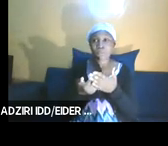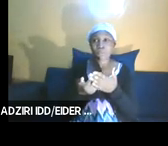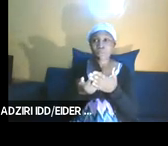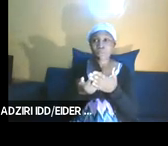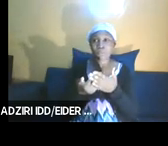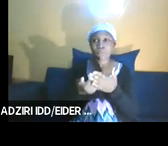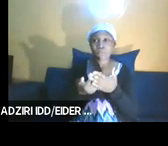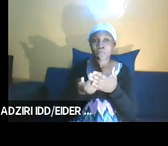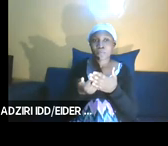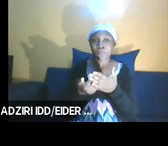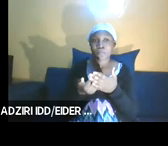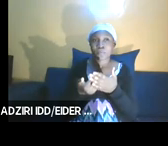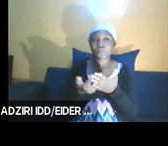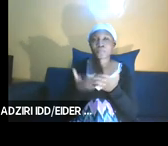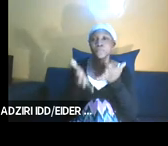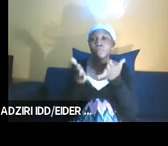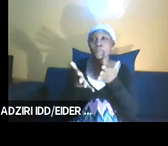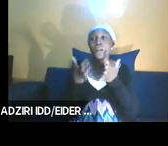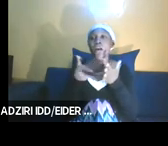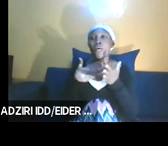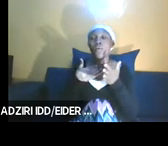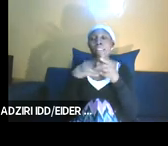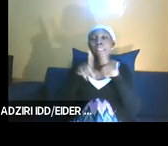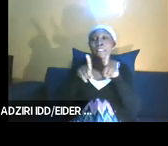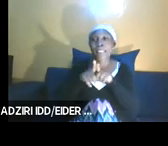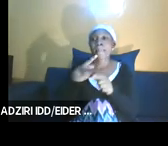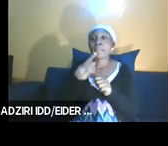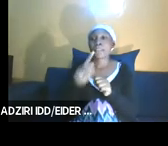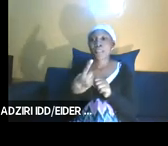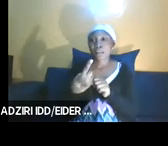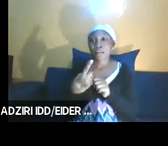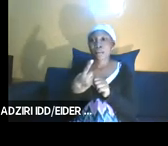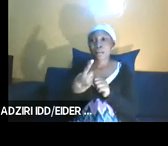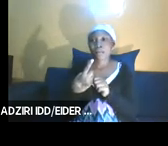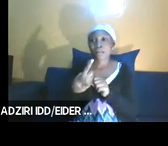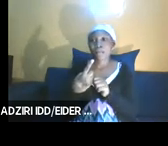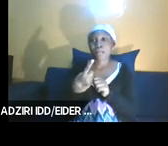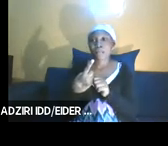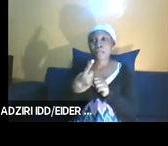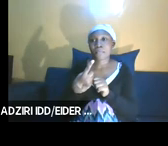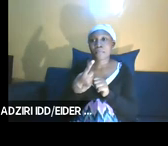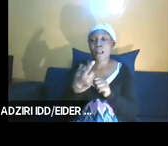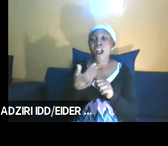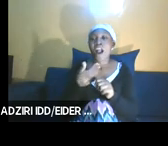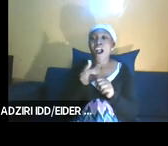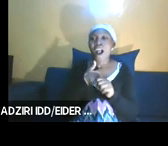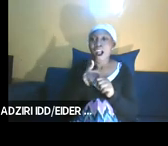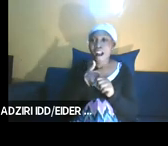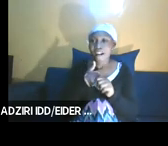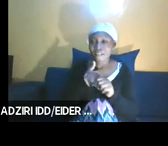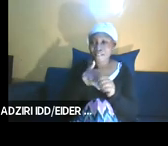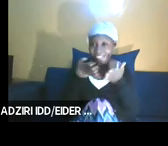So I'd like to also mention that we have had in this event over